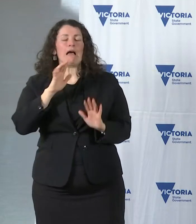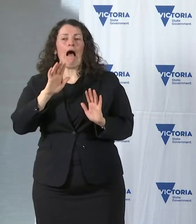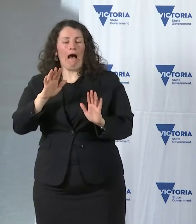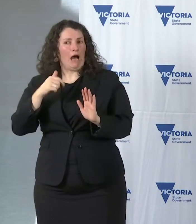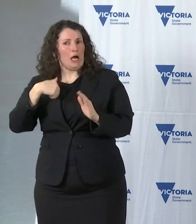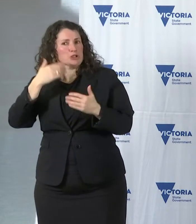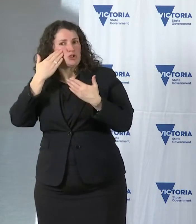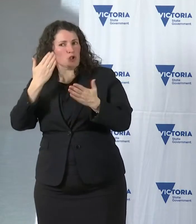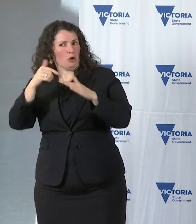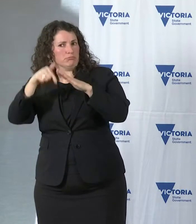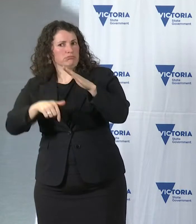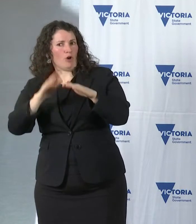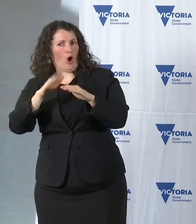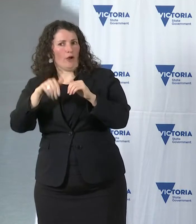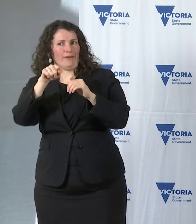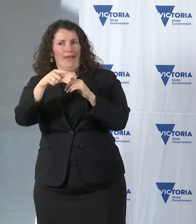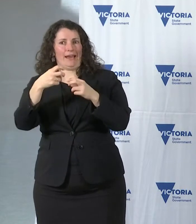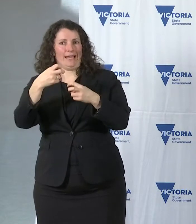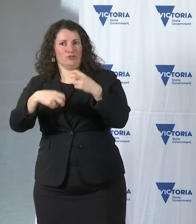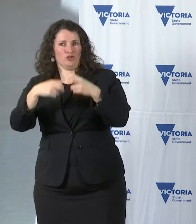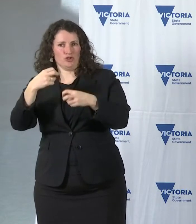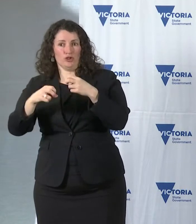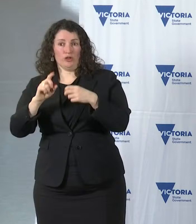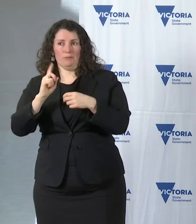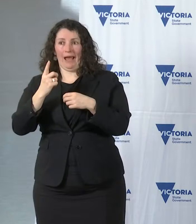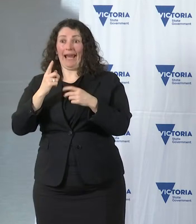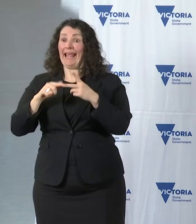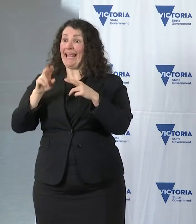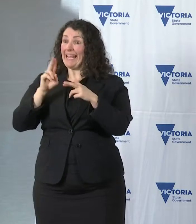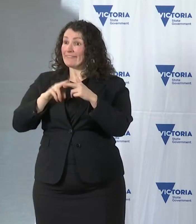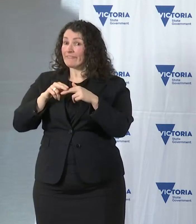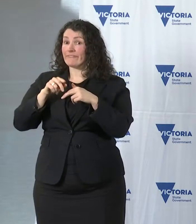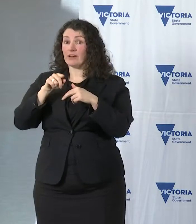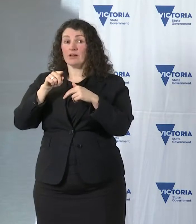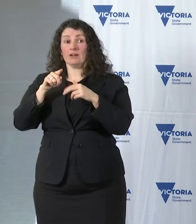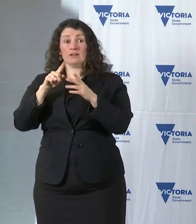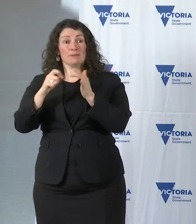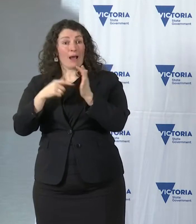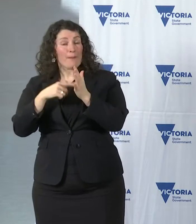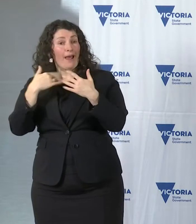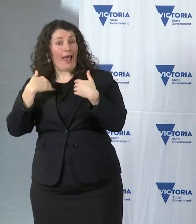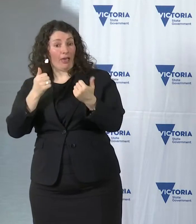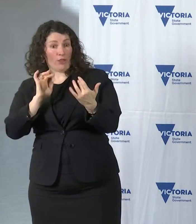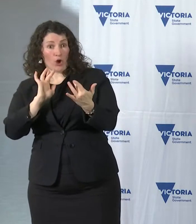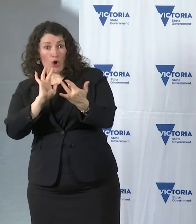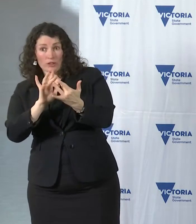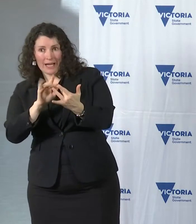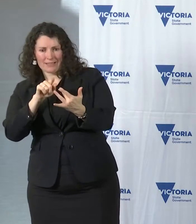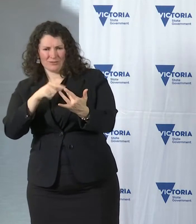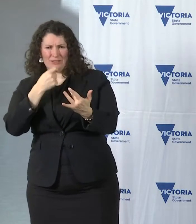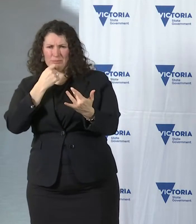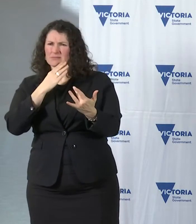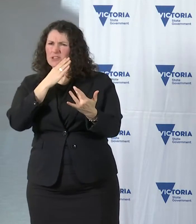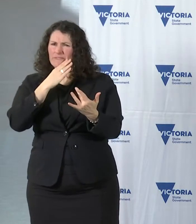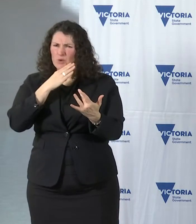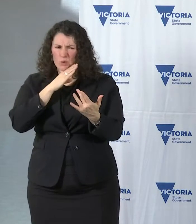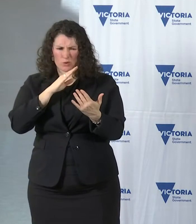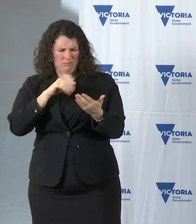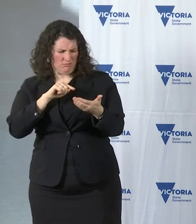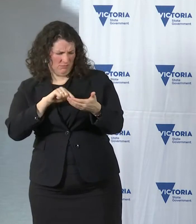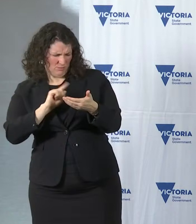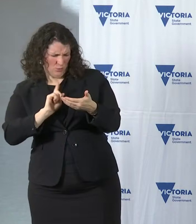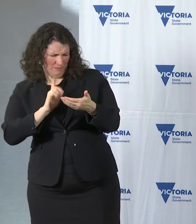for doing that. That shows the importance of the QR code system, and we're more than willing to look into